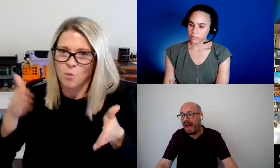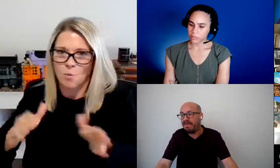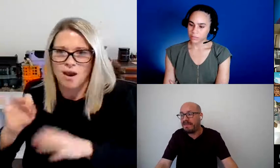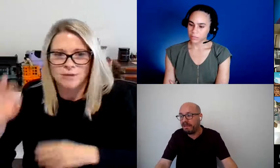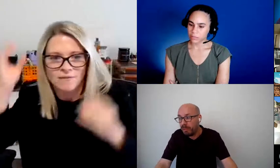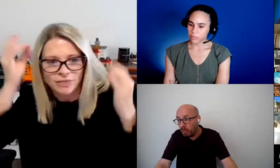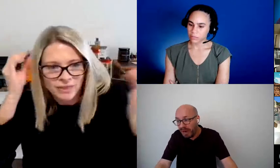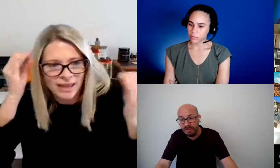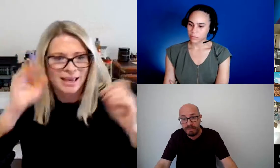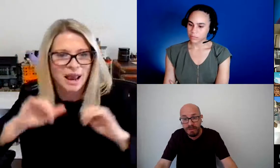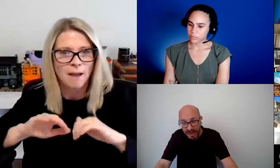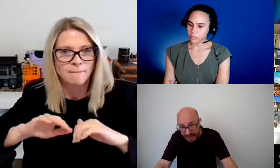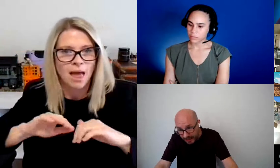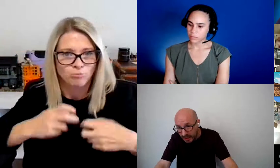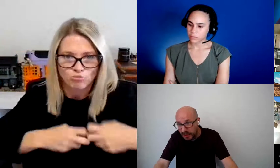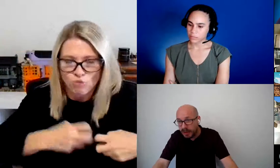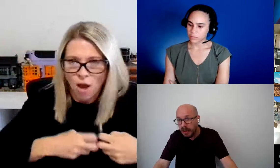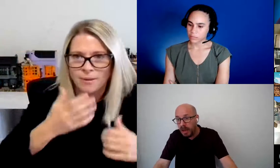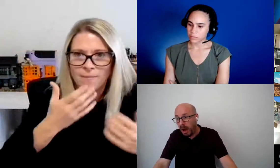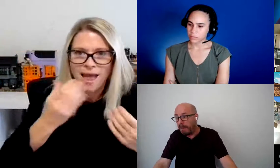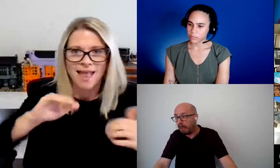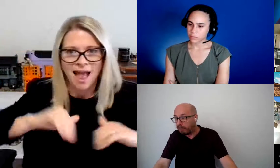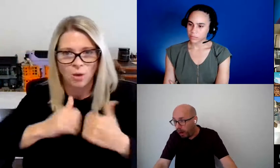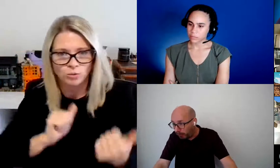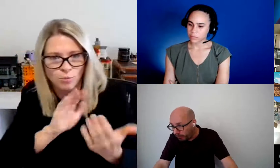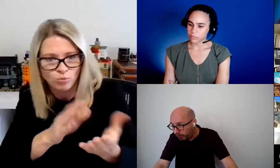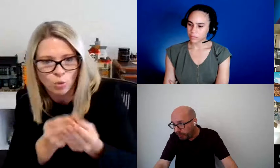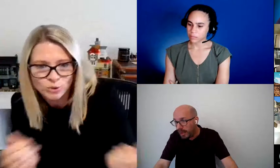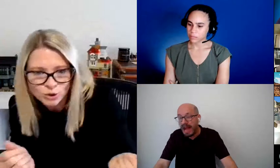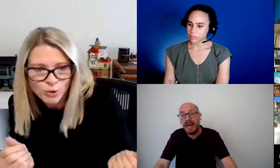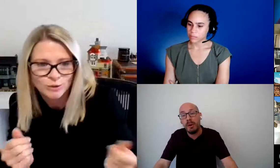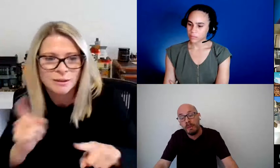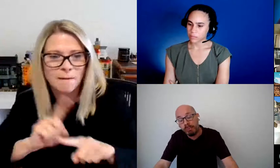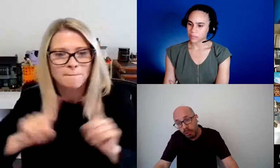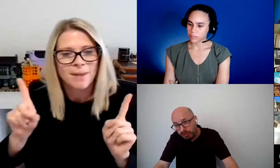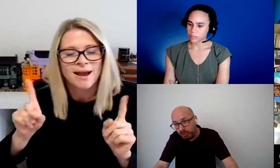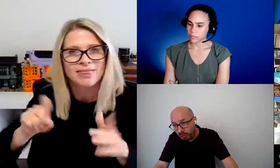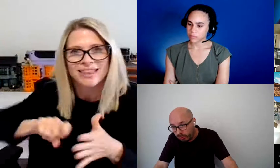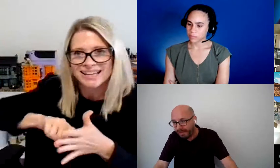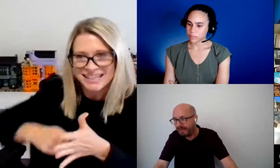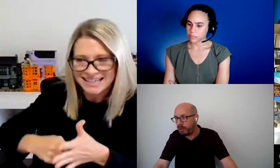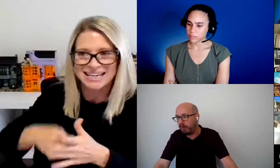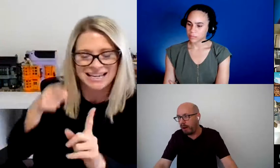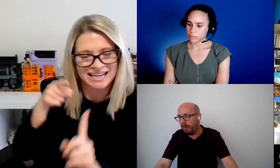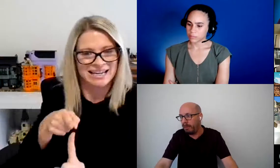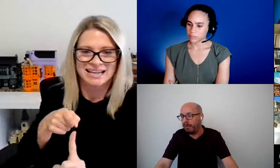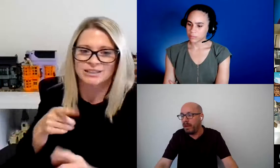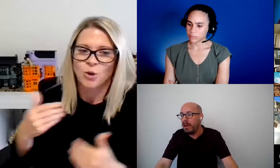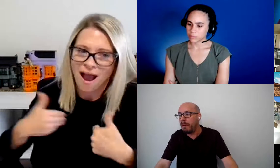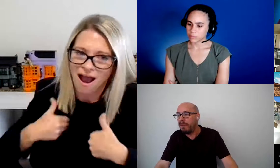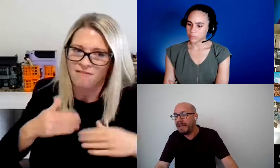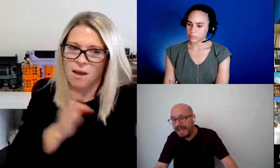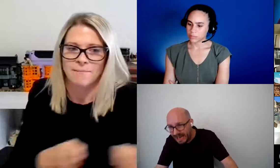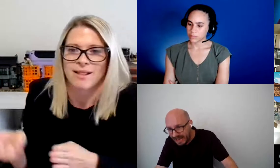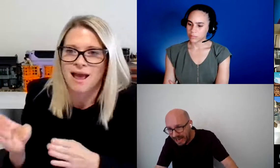have different ways of thinking about problems and how to approach solutions to those problems. But the key